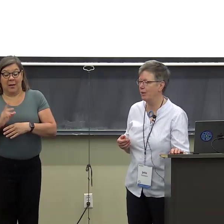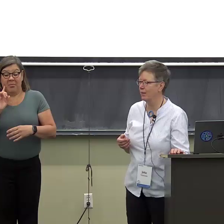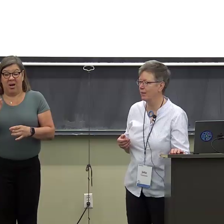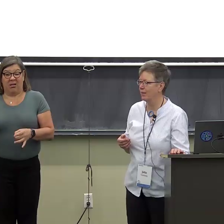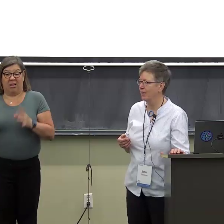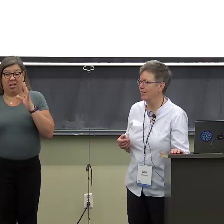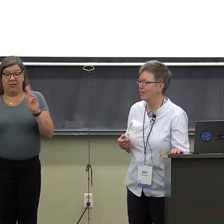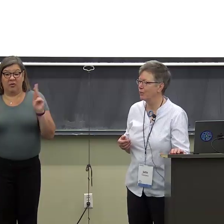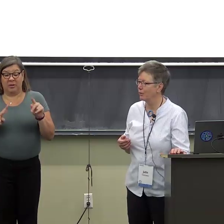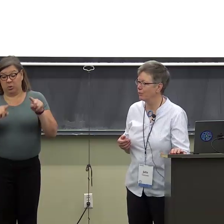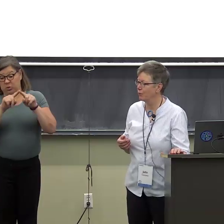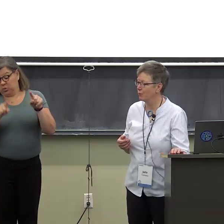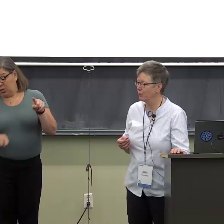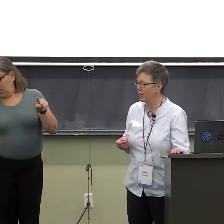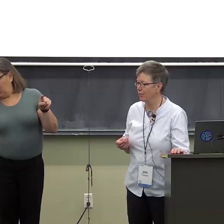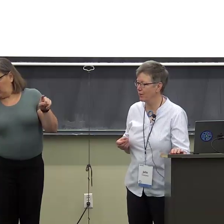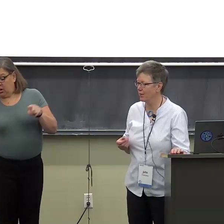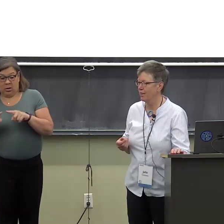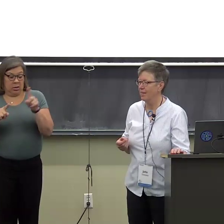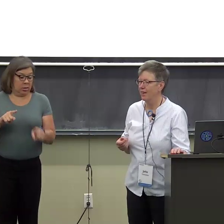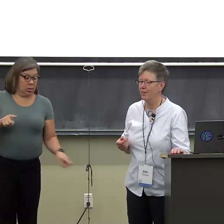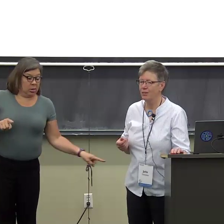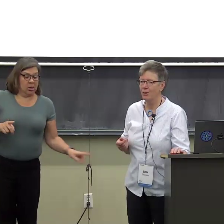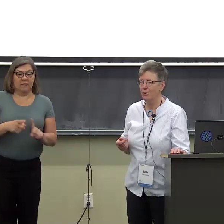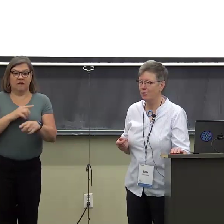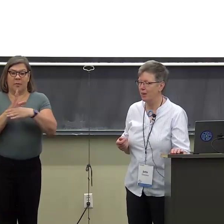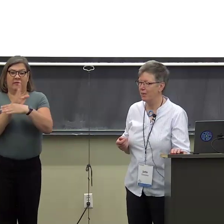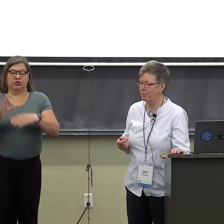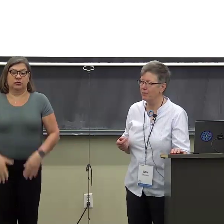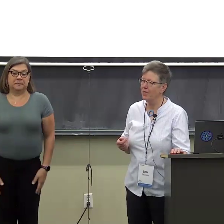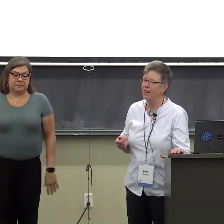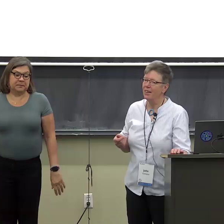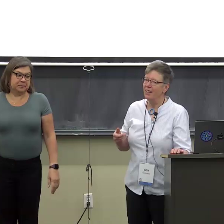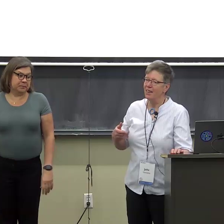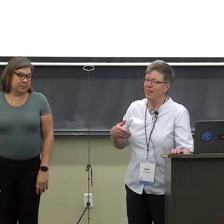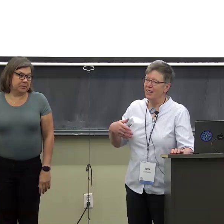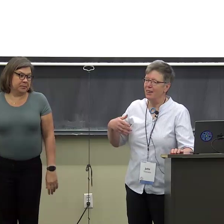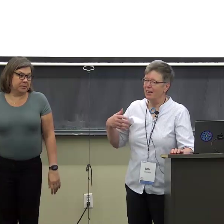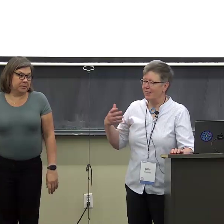people who are unlike the average or further from the average. And so